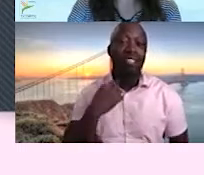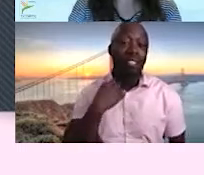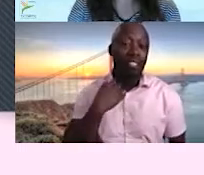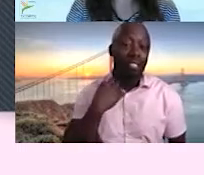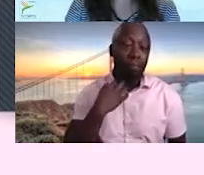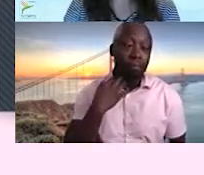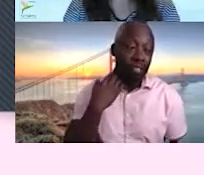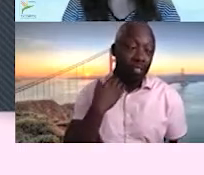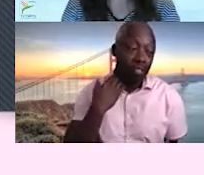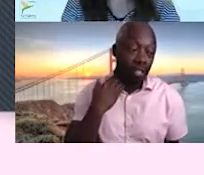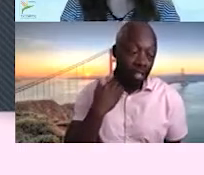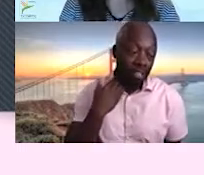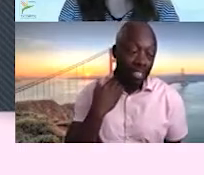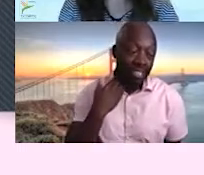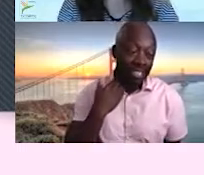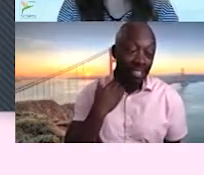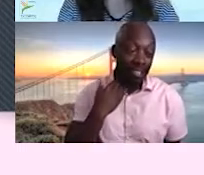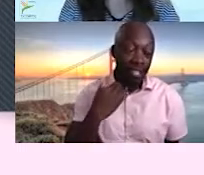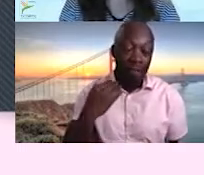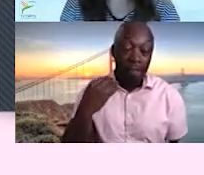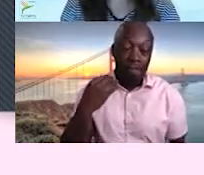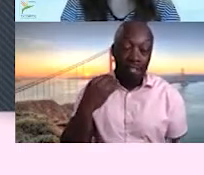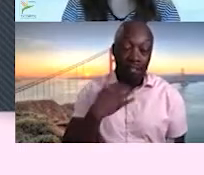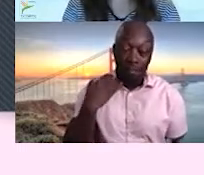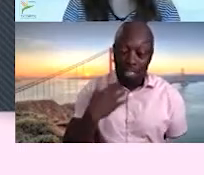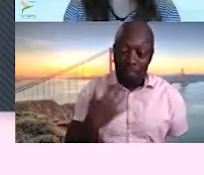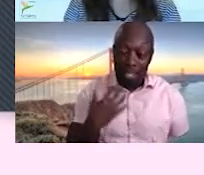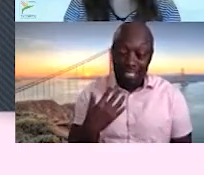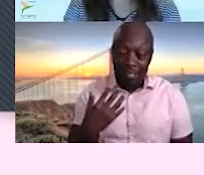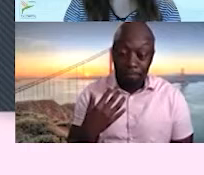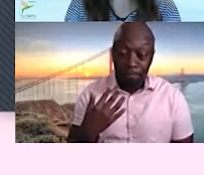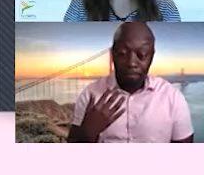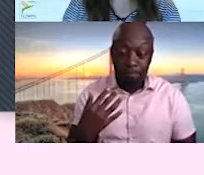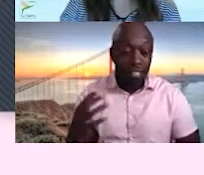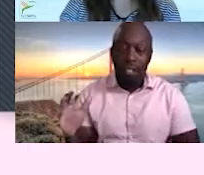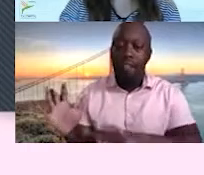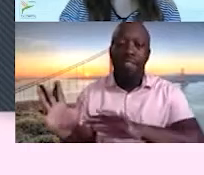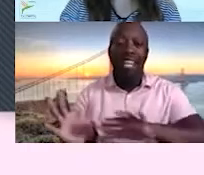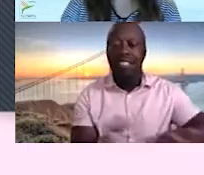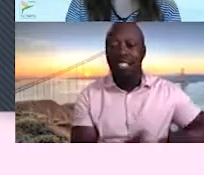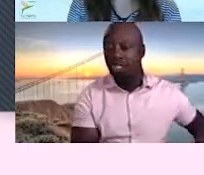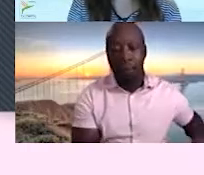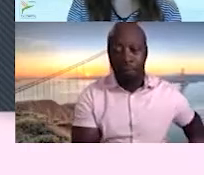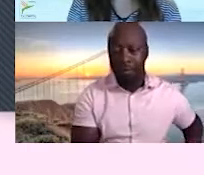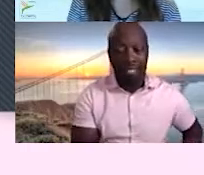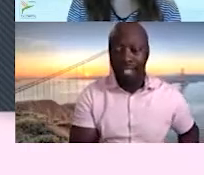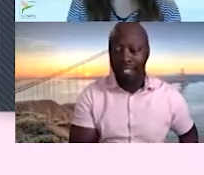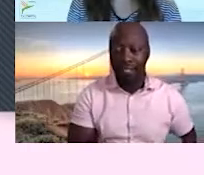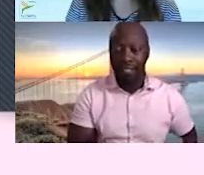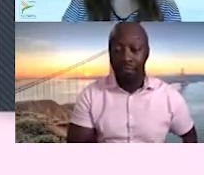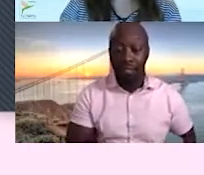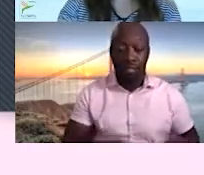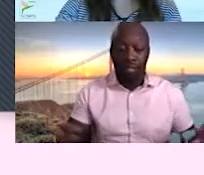when the little toddler gets their voice box in, they actually drop baby